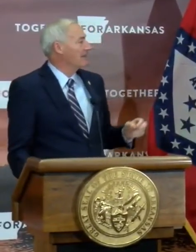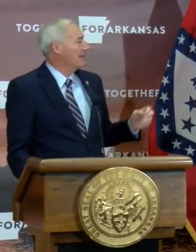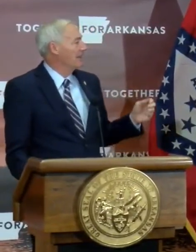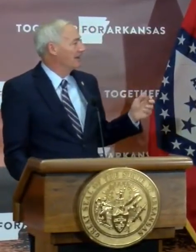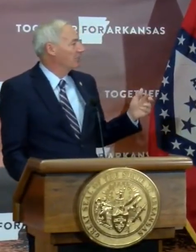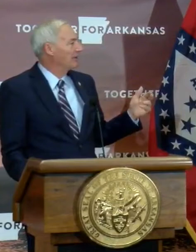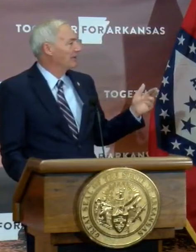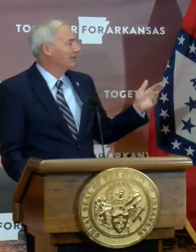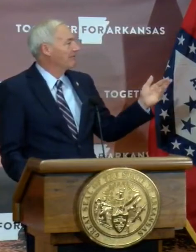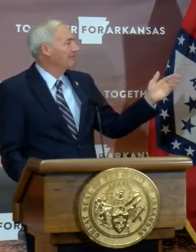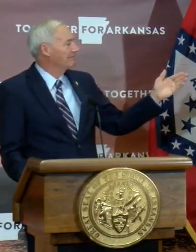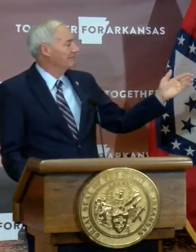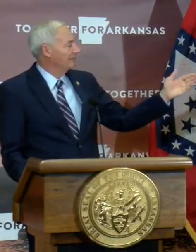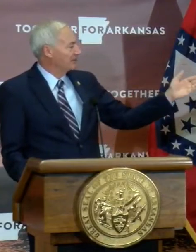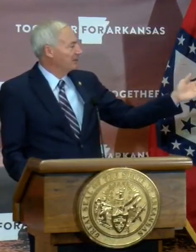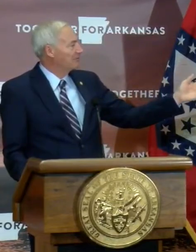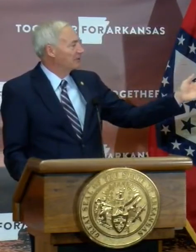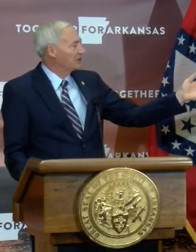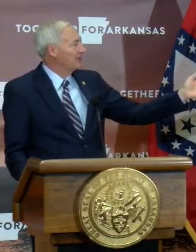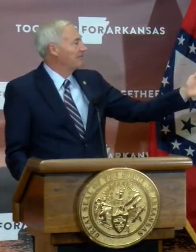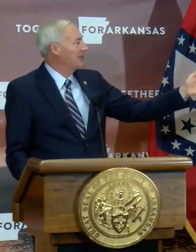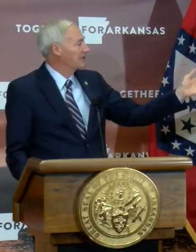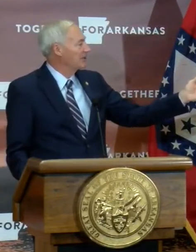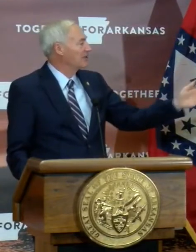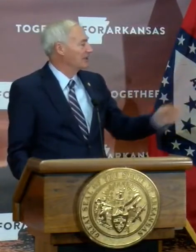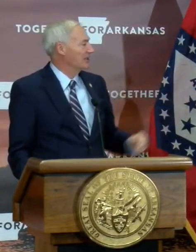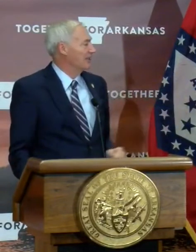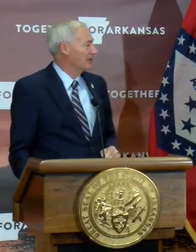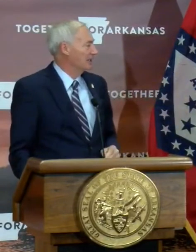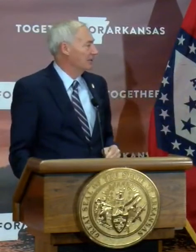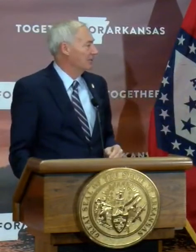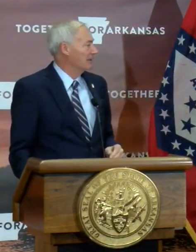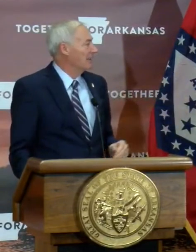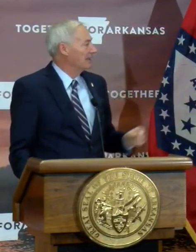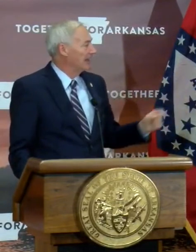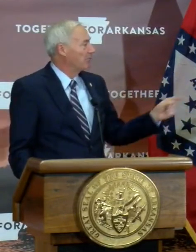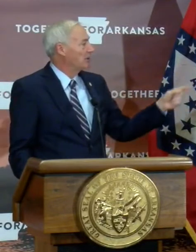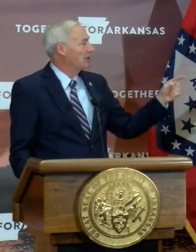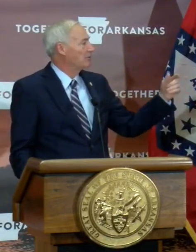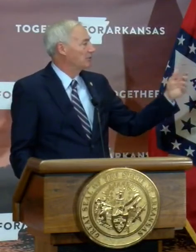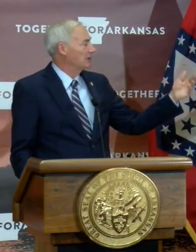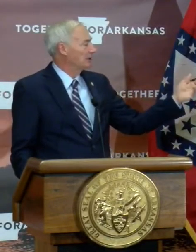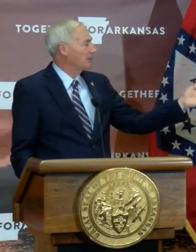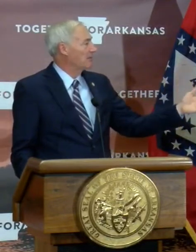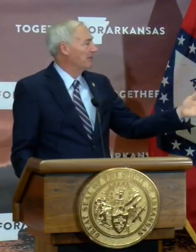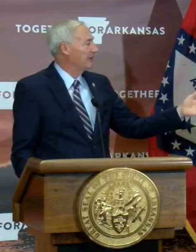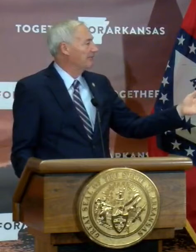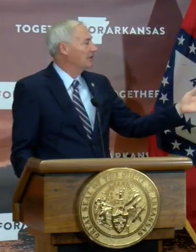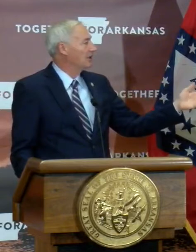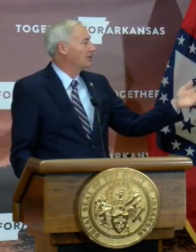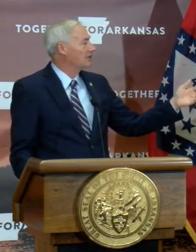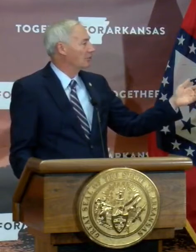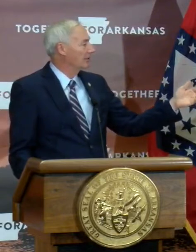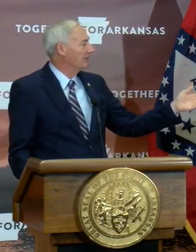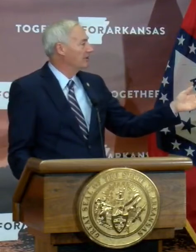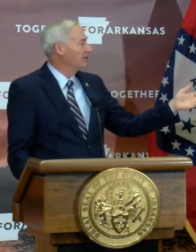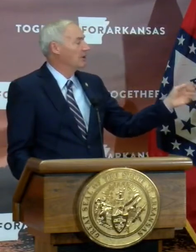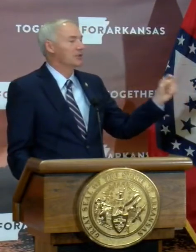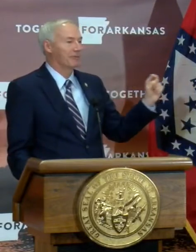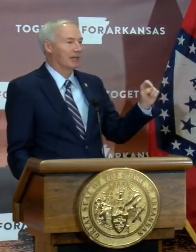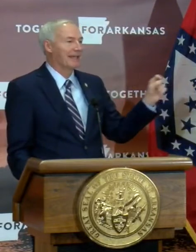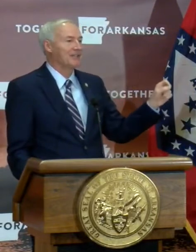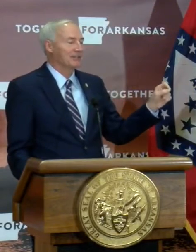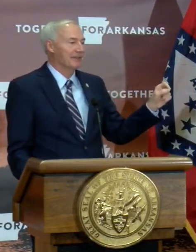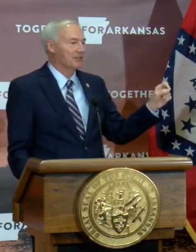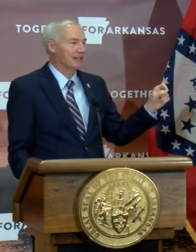cases that's been received less than 6 days ago. That will go to a Department of Health nurse or a vendor